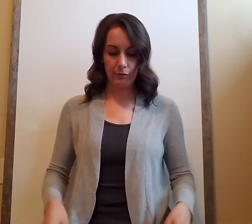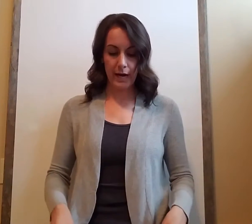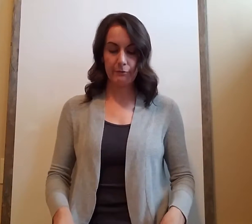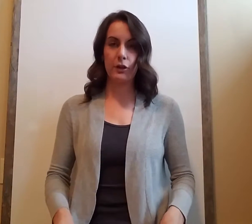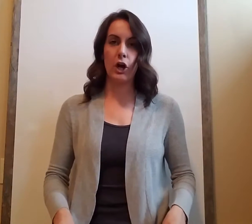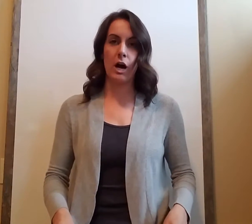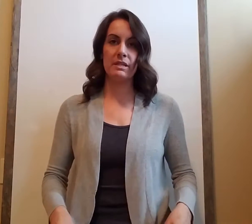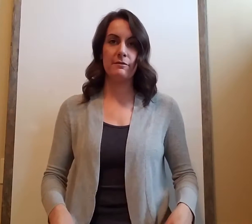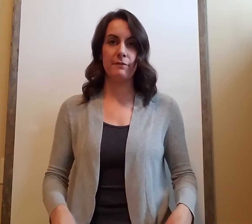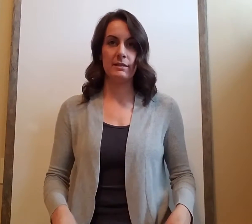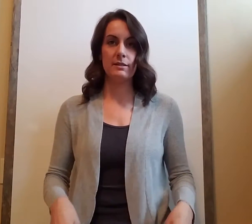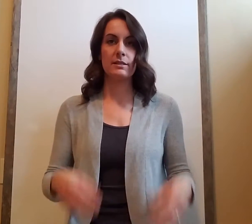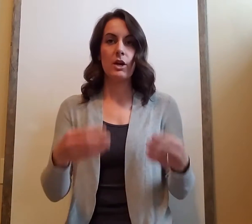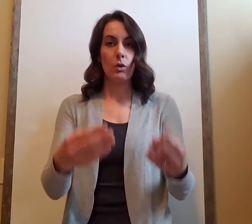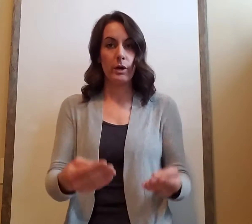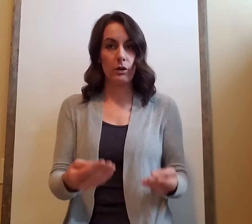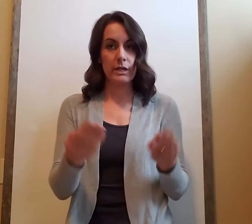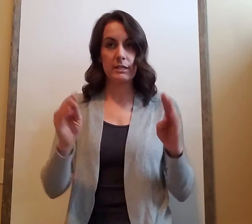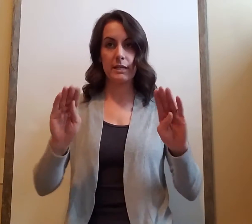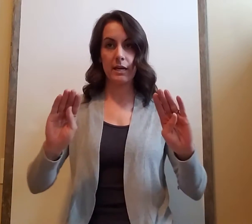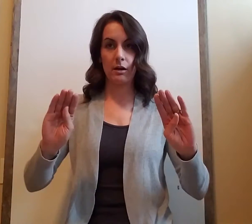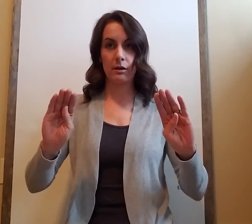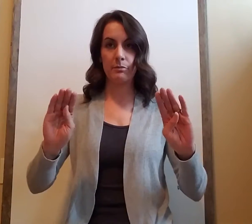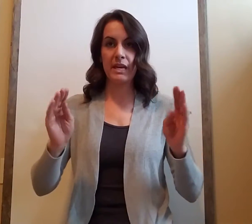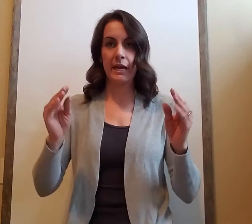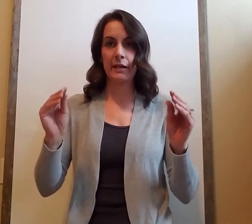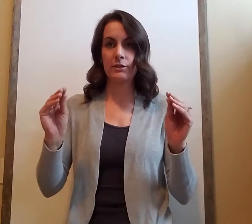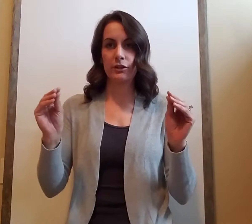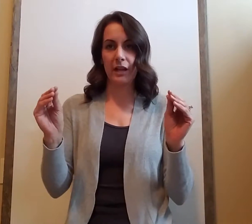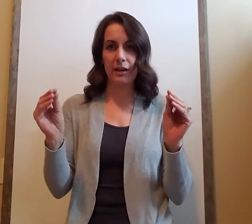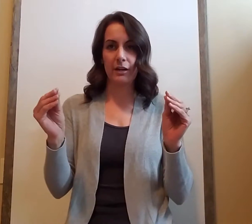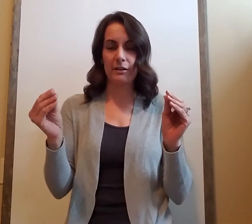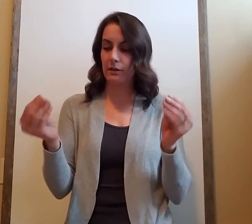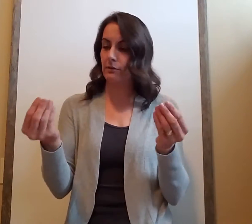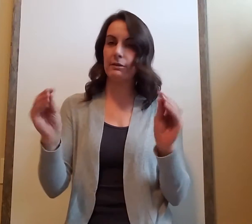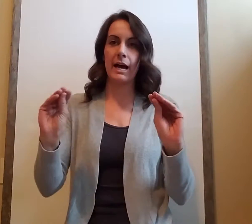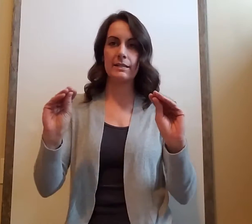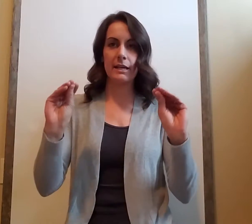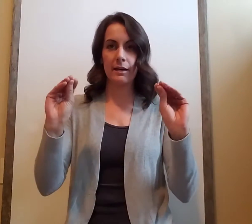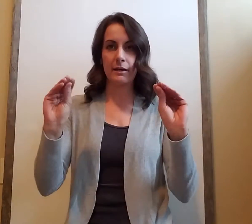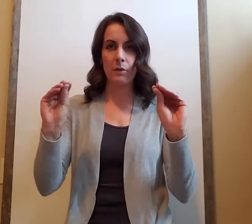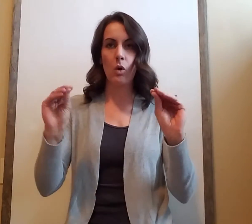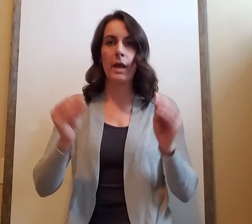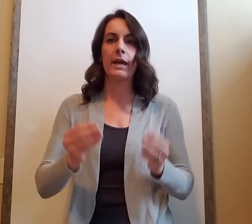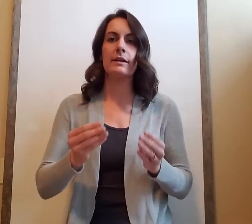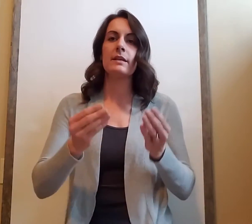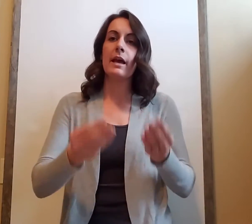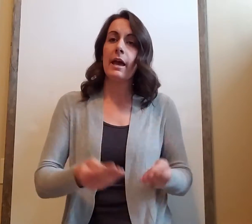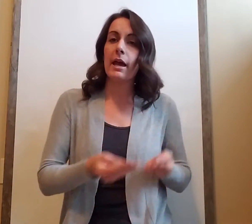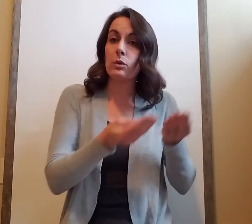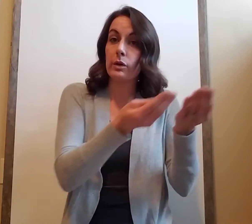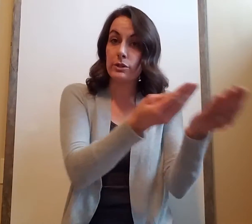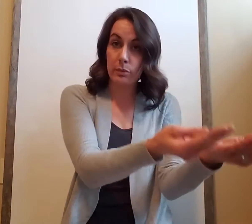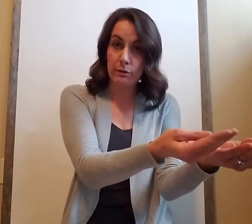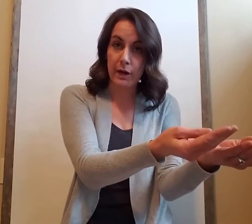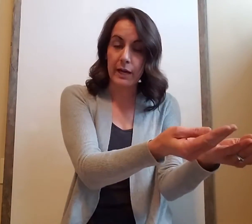Provide for the common defense. We are going to take our B hands, or like our kind of little flat O hands, and we're going to provide, we're